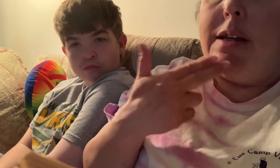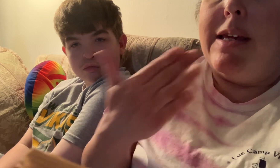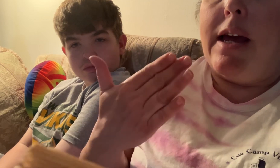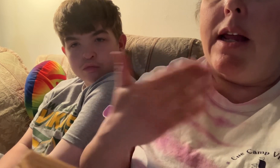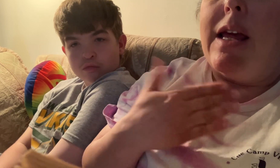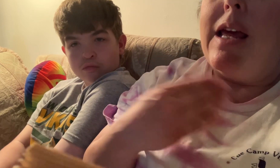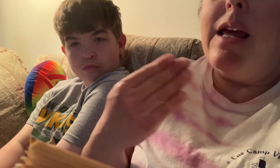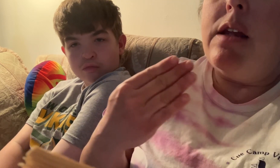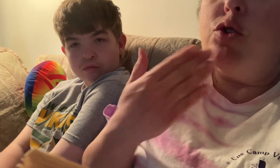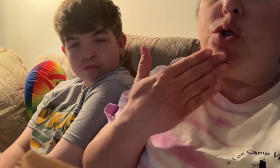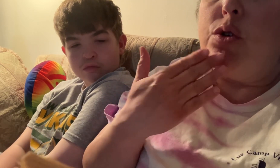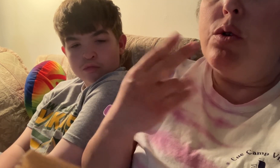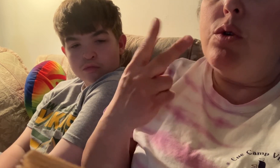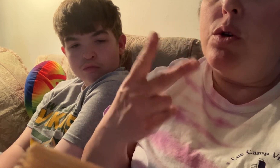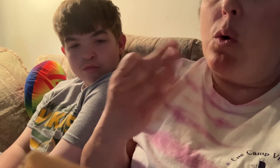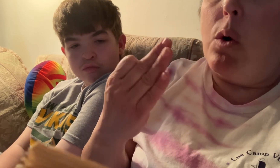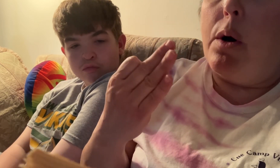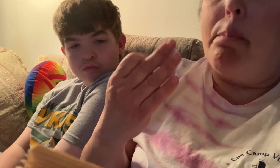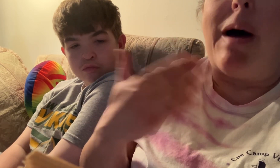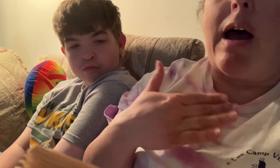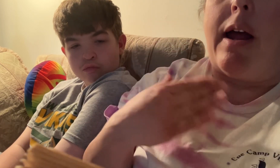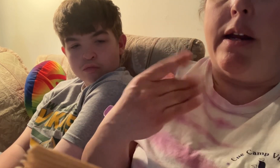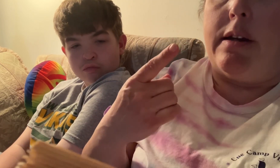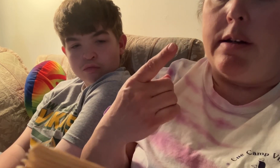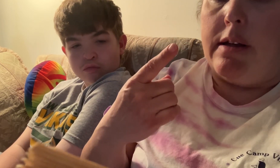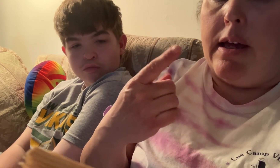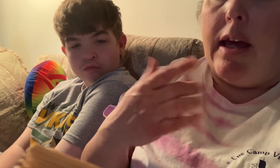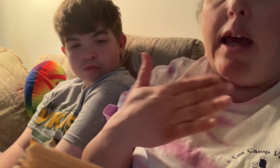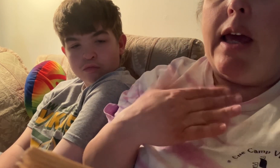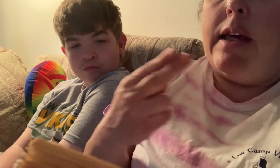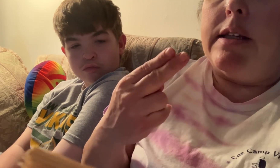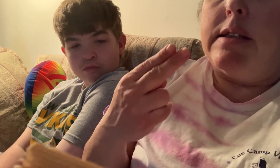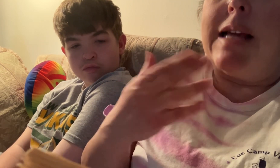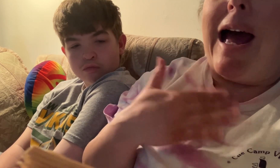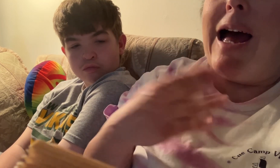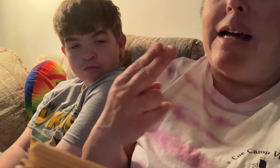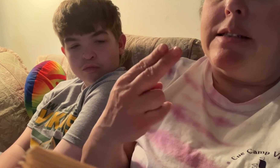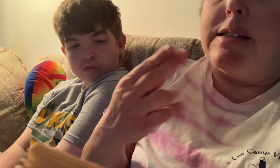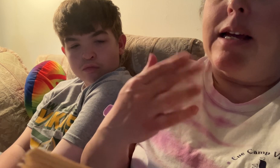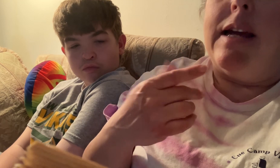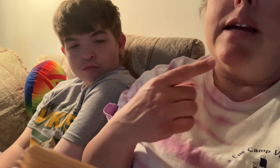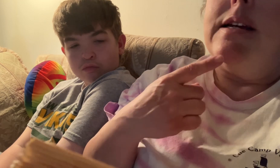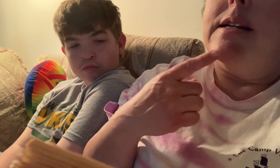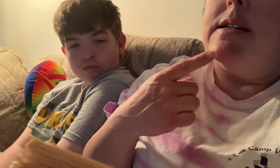get into your mind is as